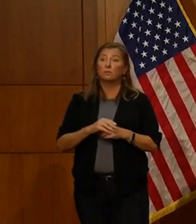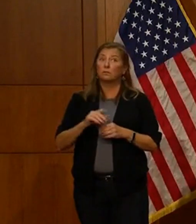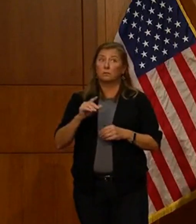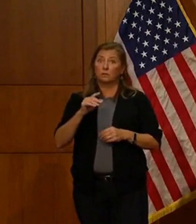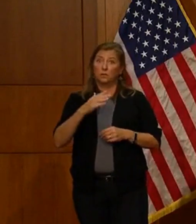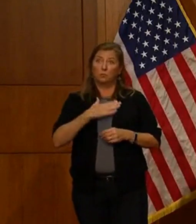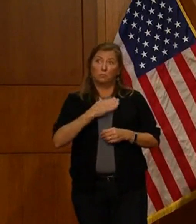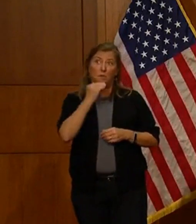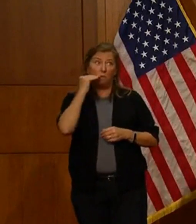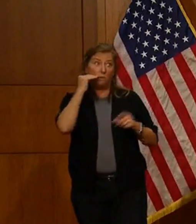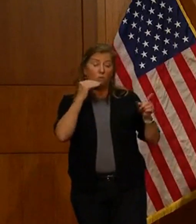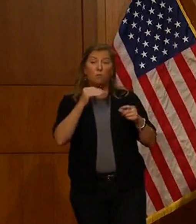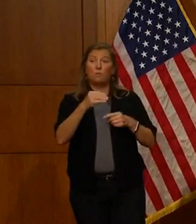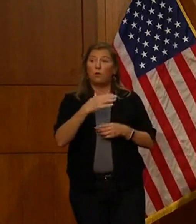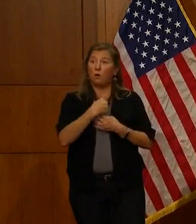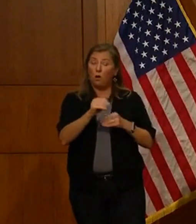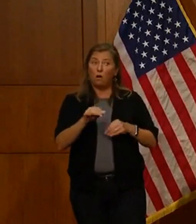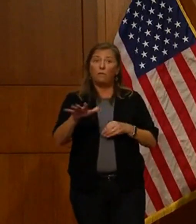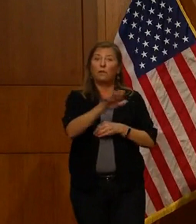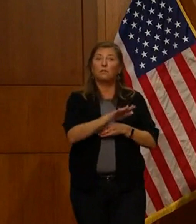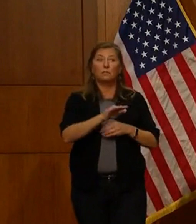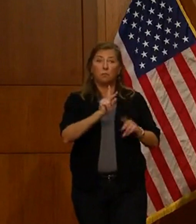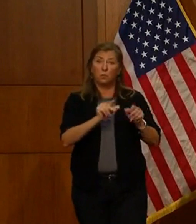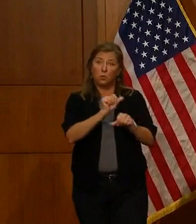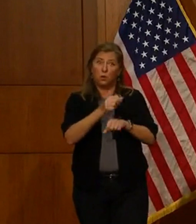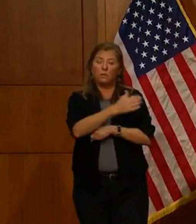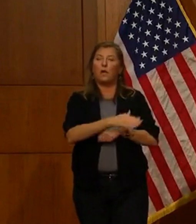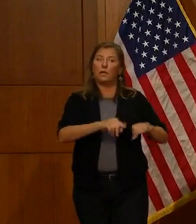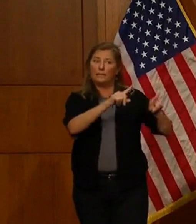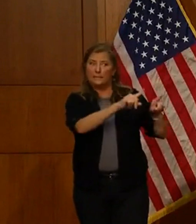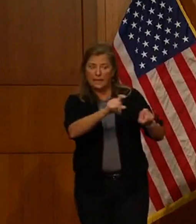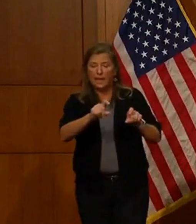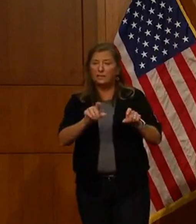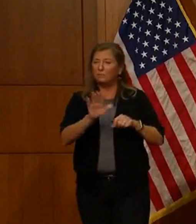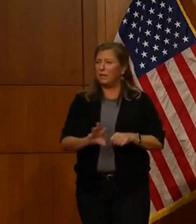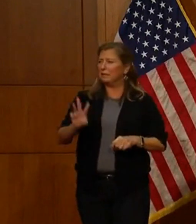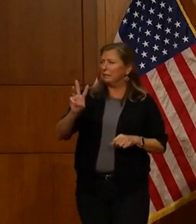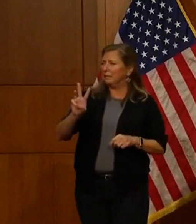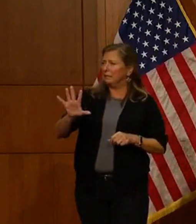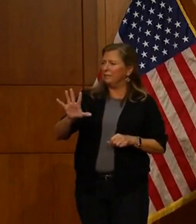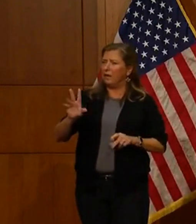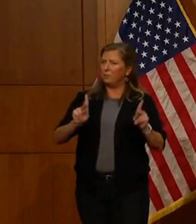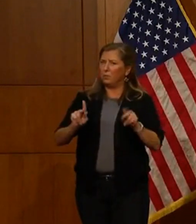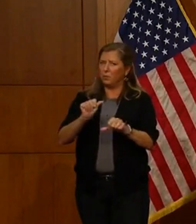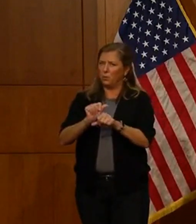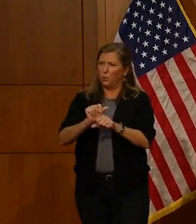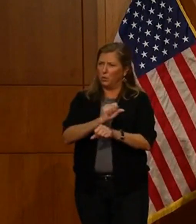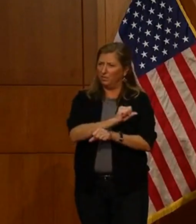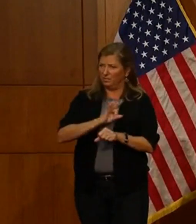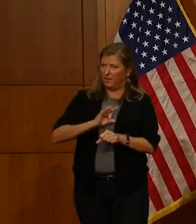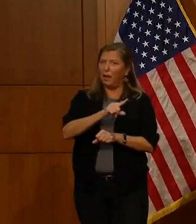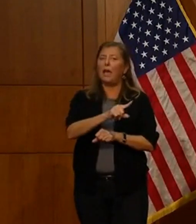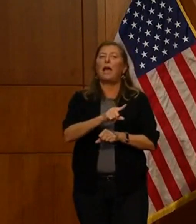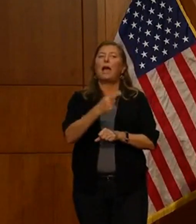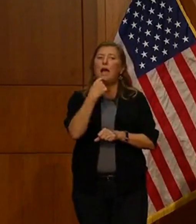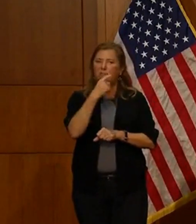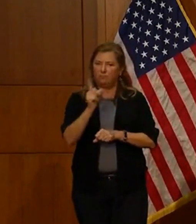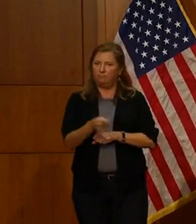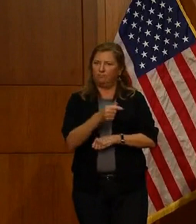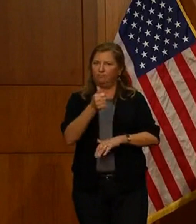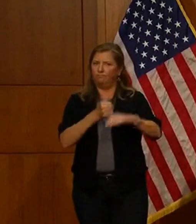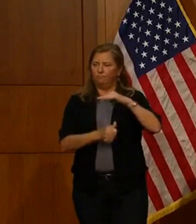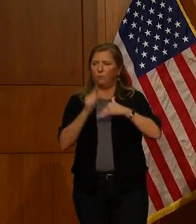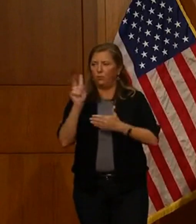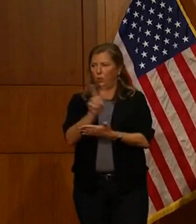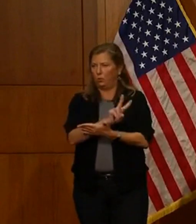and in the governor's office were all tested, and some 65 staff were told to quarantine